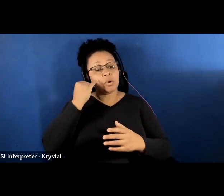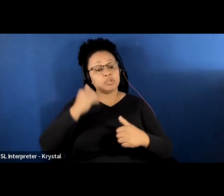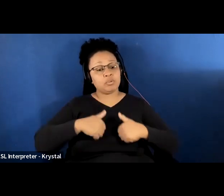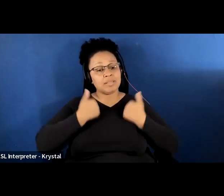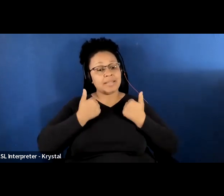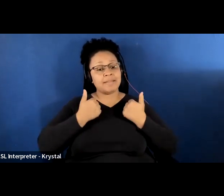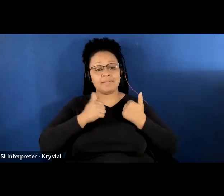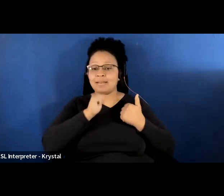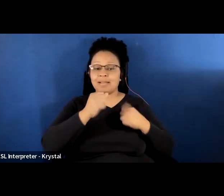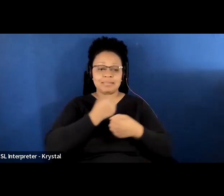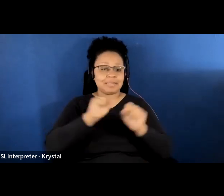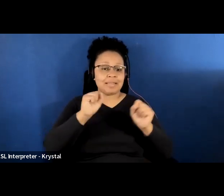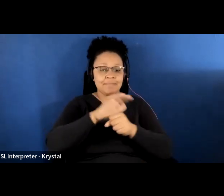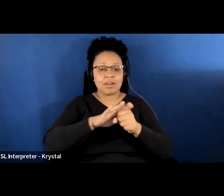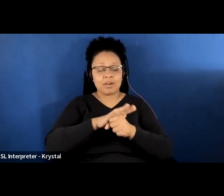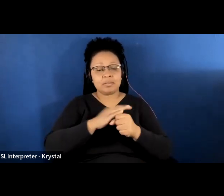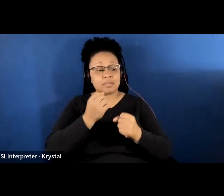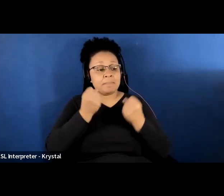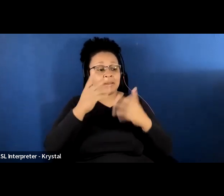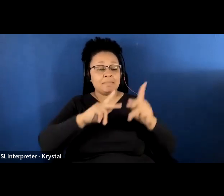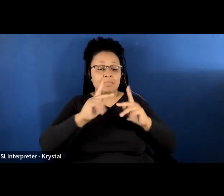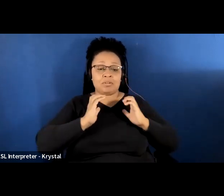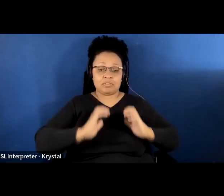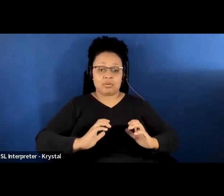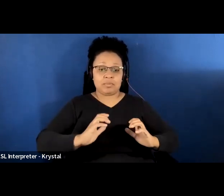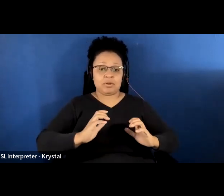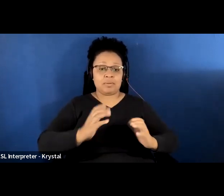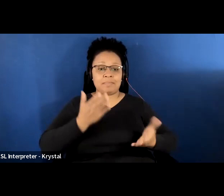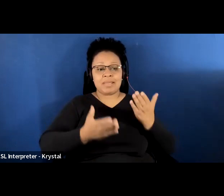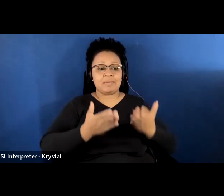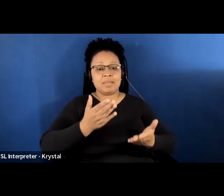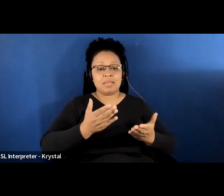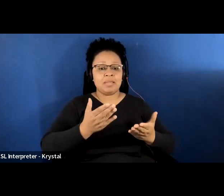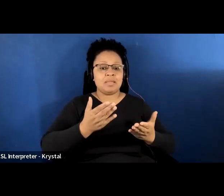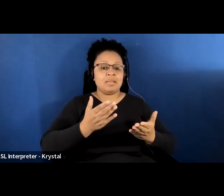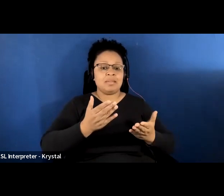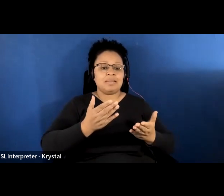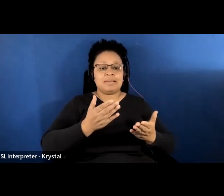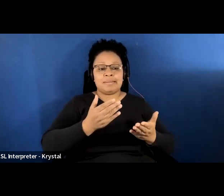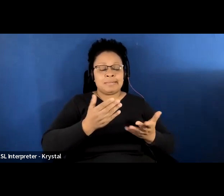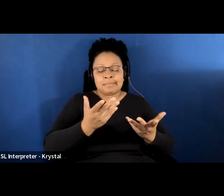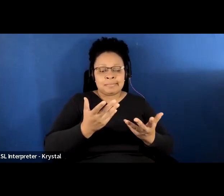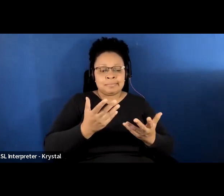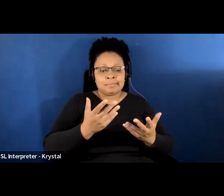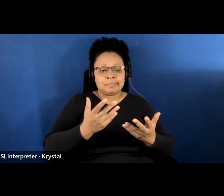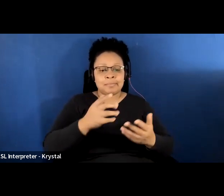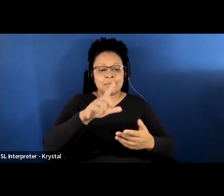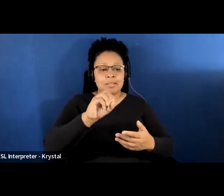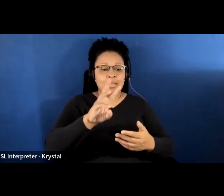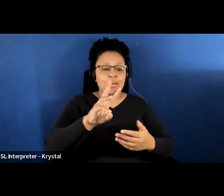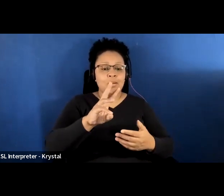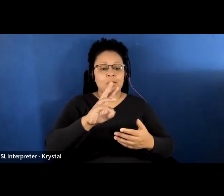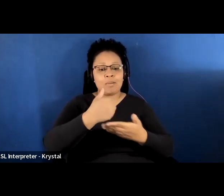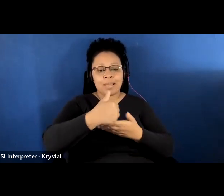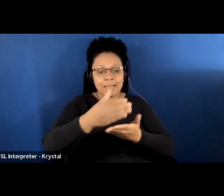low incomes and may live in marginal safety situations, and even if